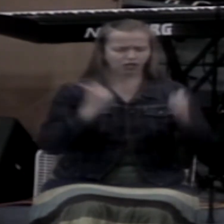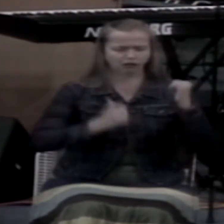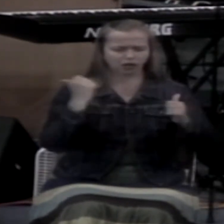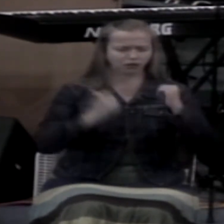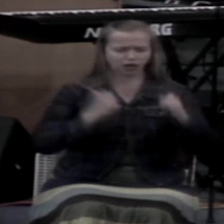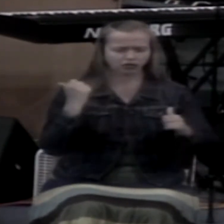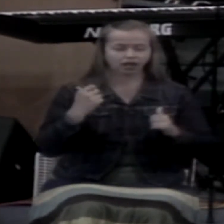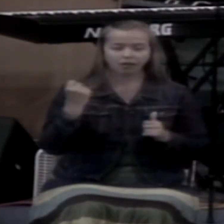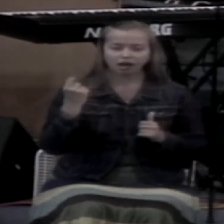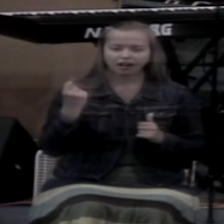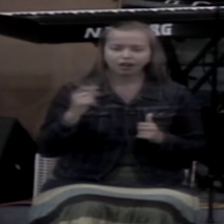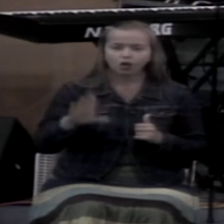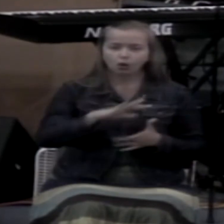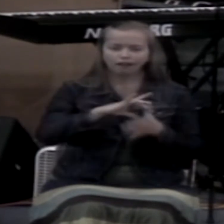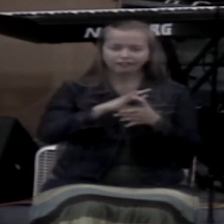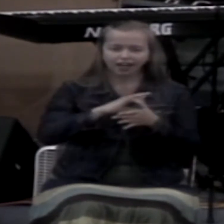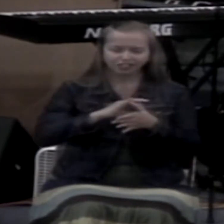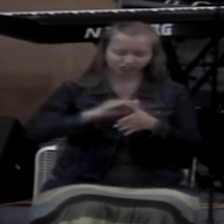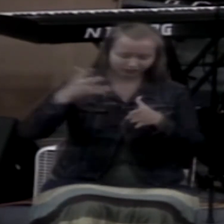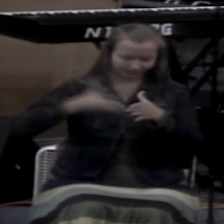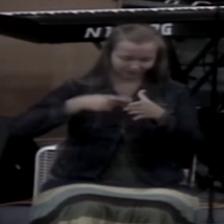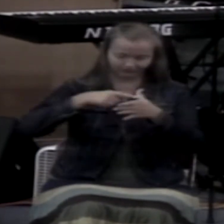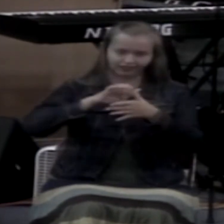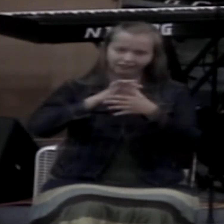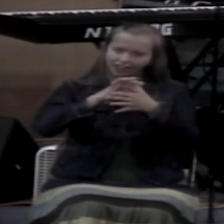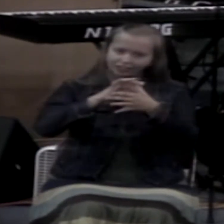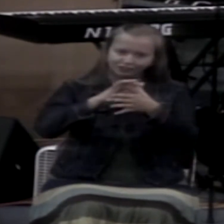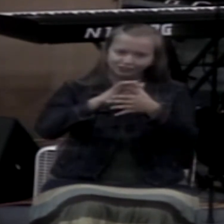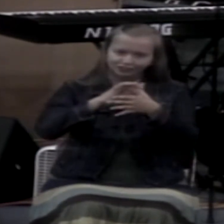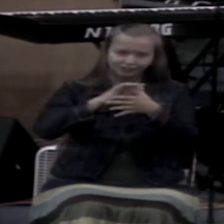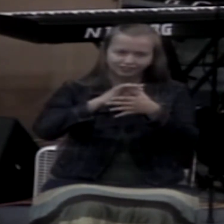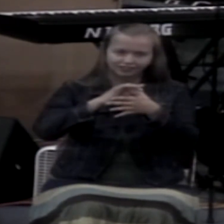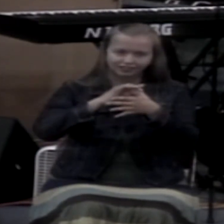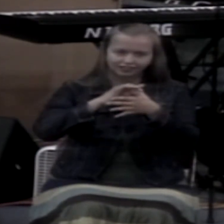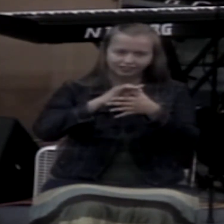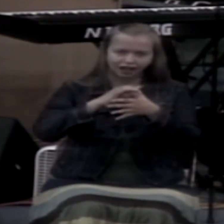That's something you have to discipline yourself to.